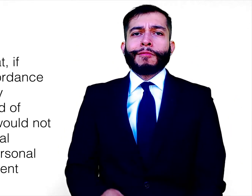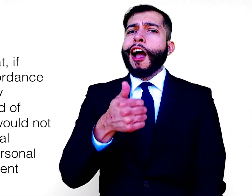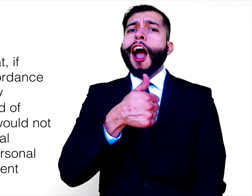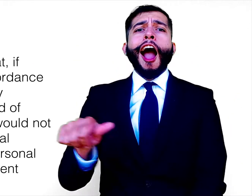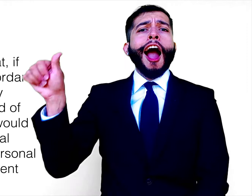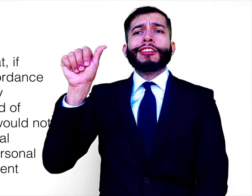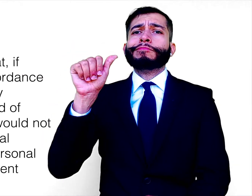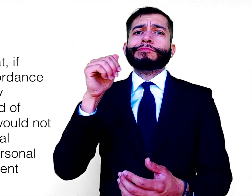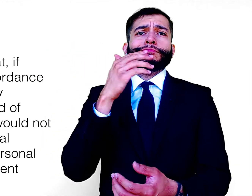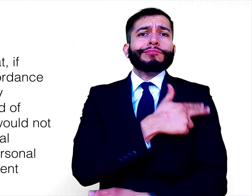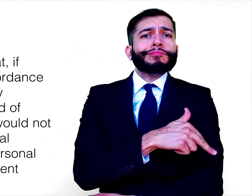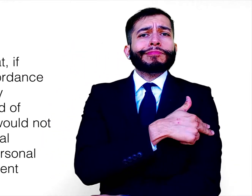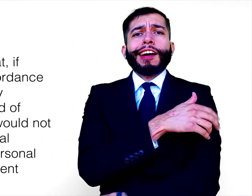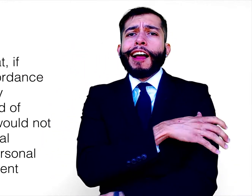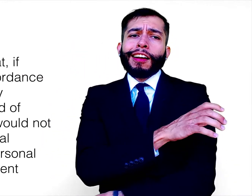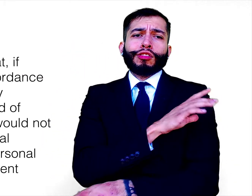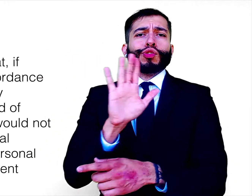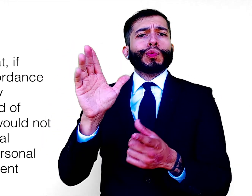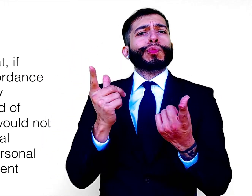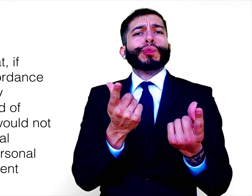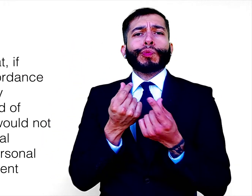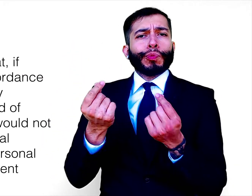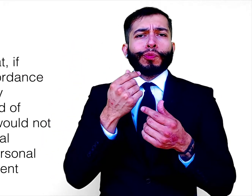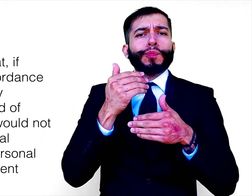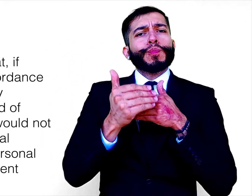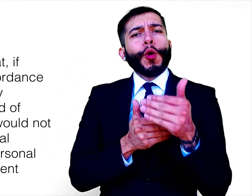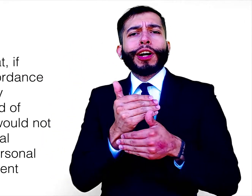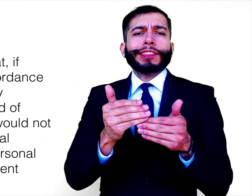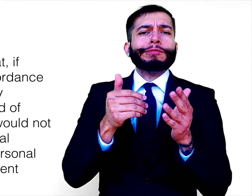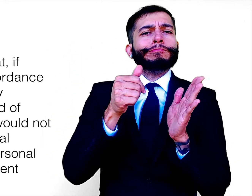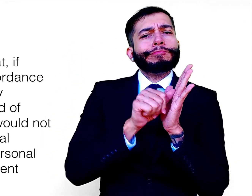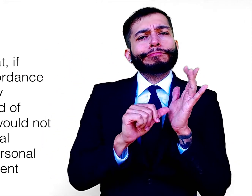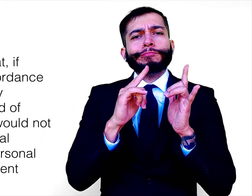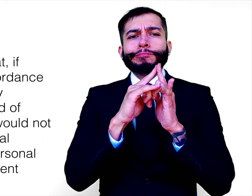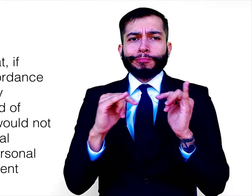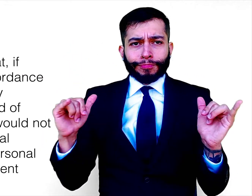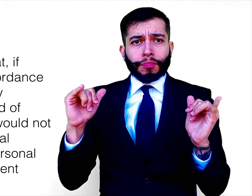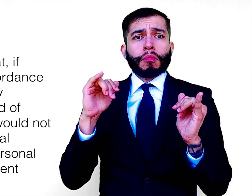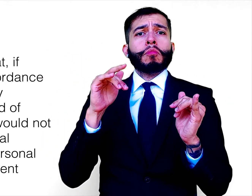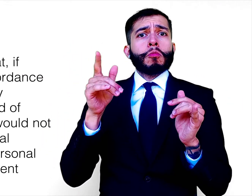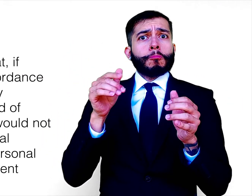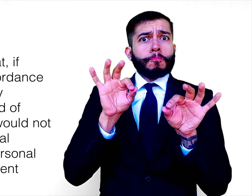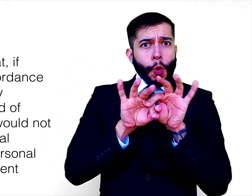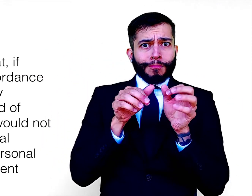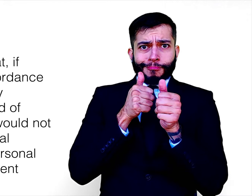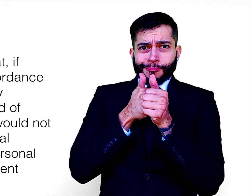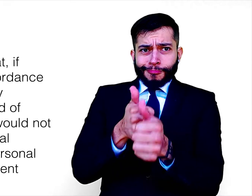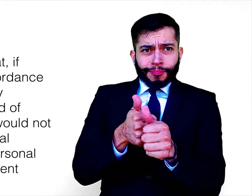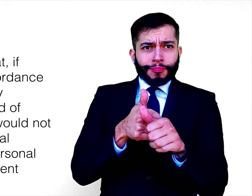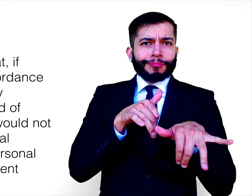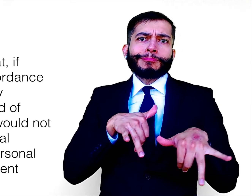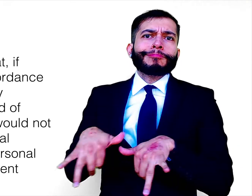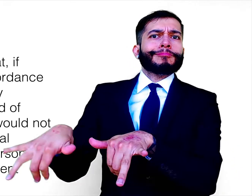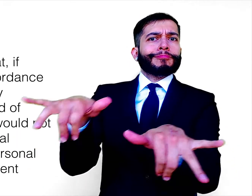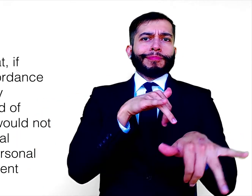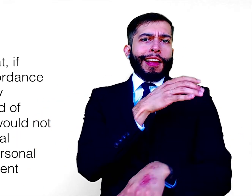Any procedure that, if performed in accordance with the commonly accepted standard of clinical practice, would not deplete the